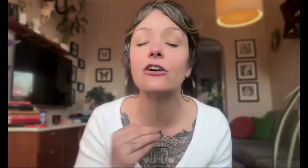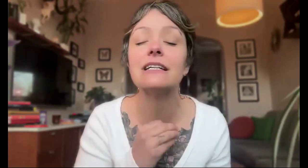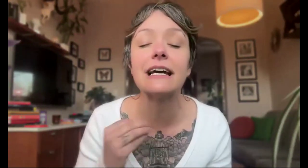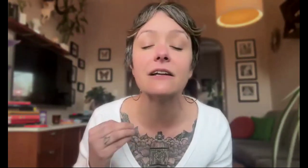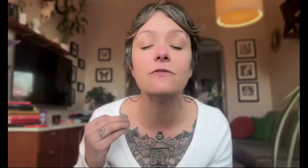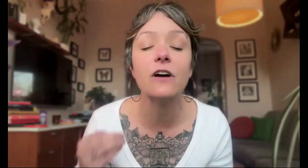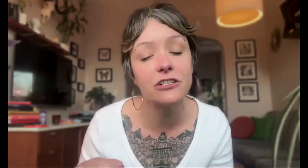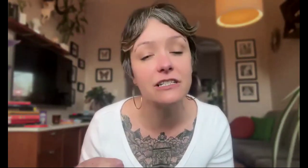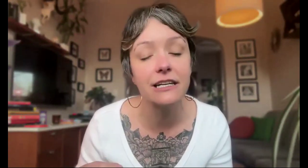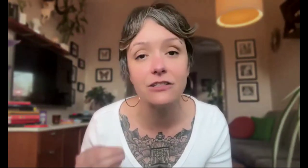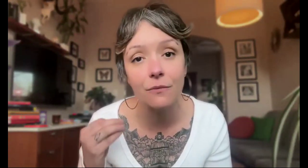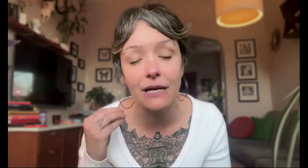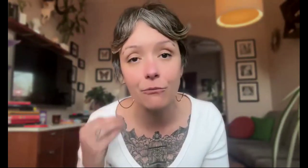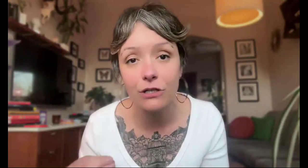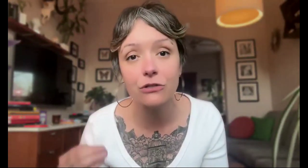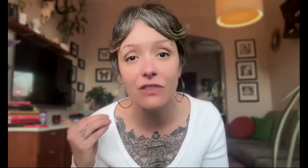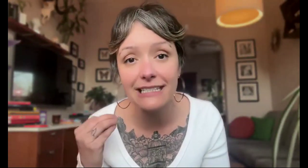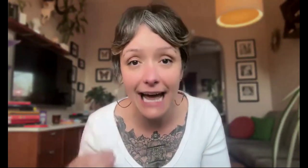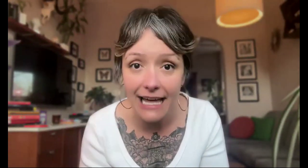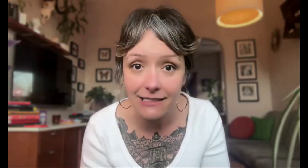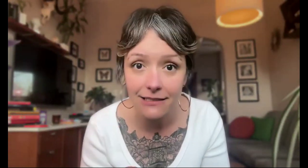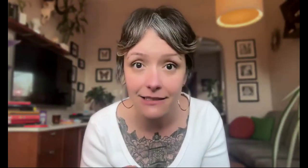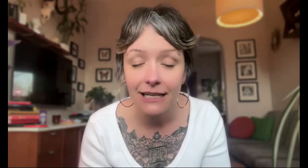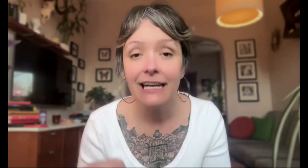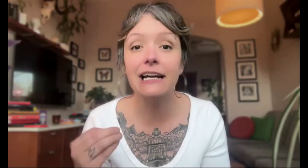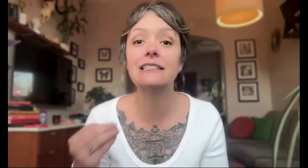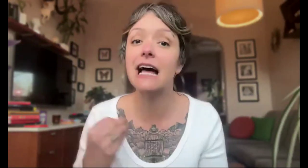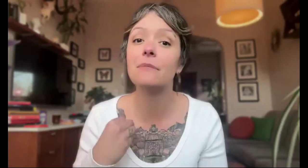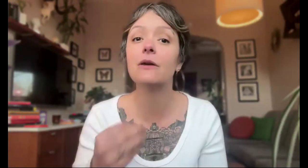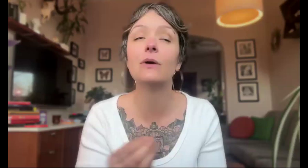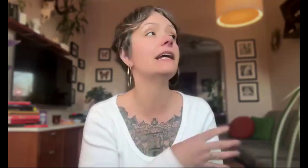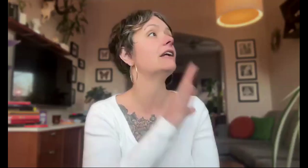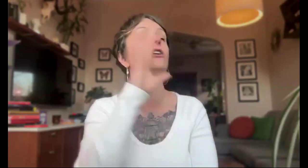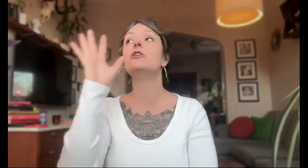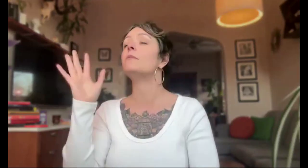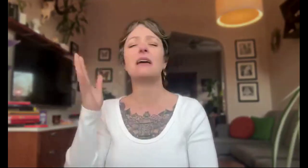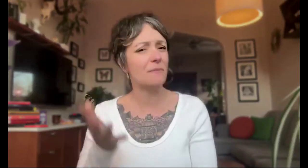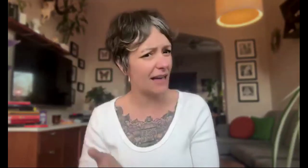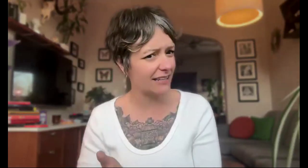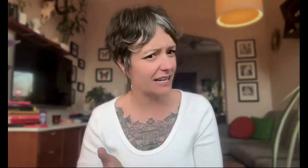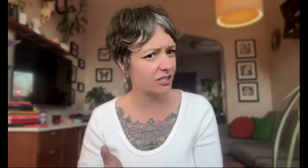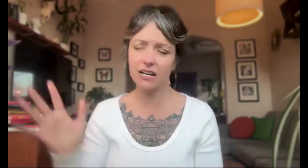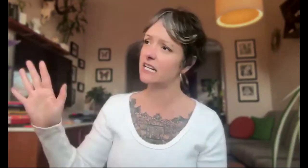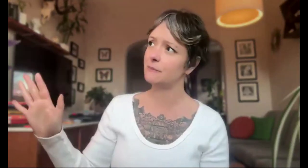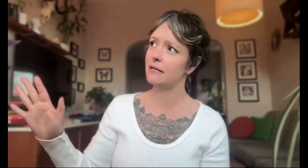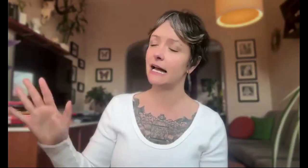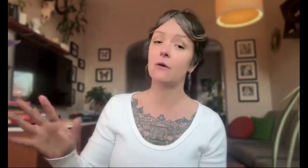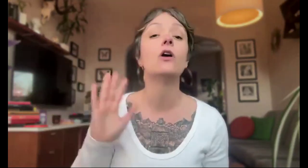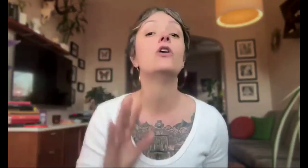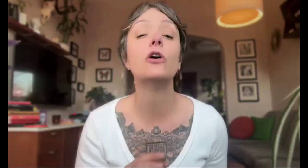Your executive function skills are being put to the test. It is not me reading and you maybe paying attention, kind of spacing out. No,